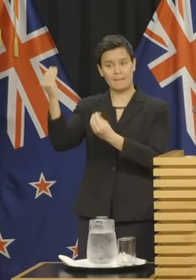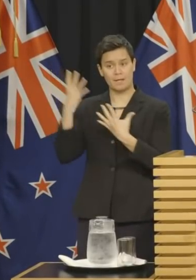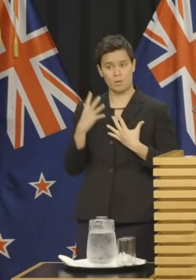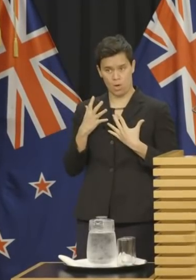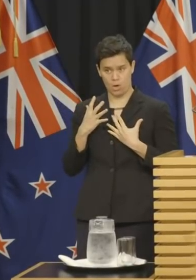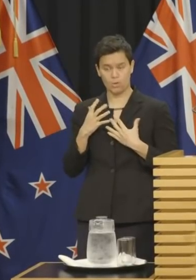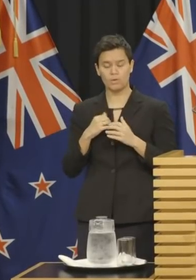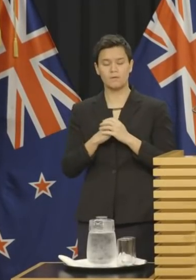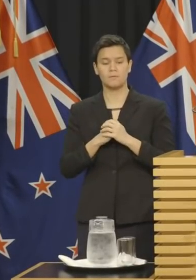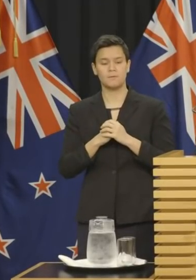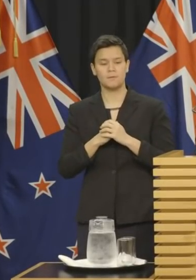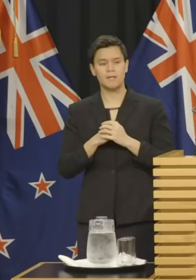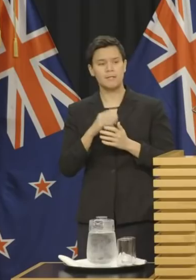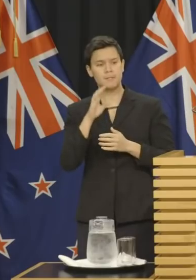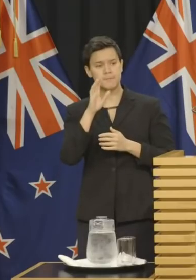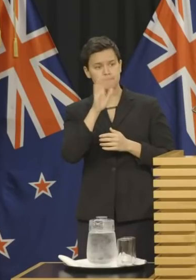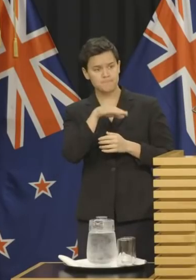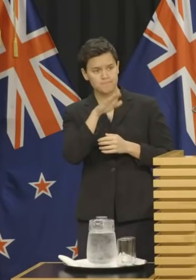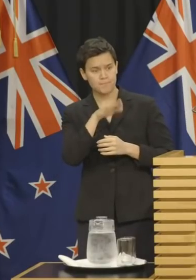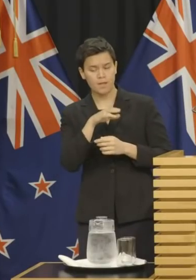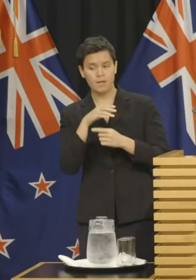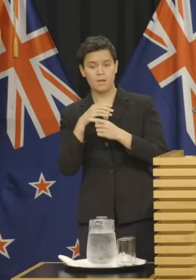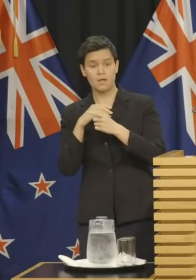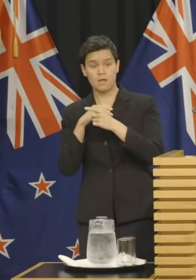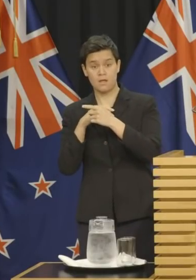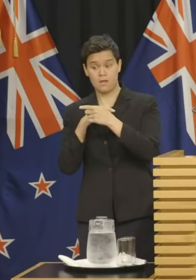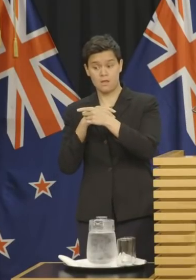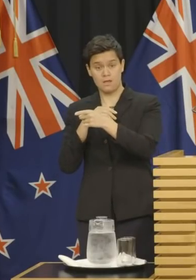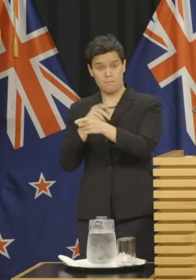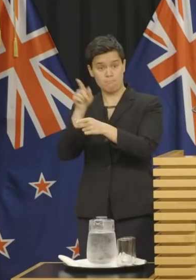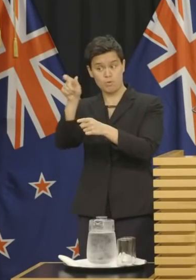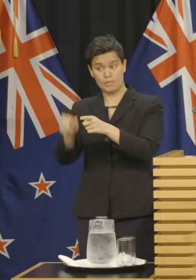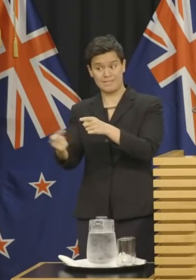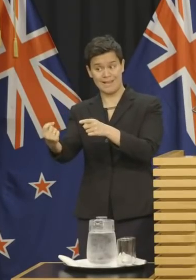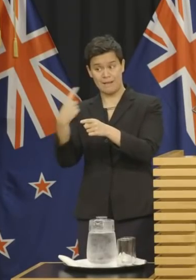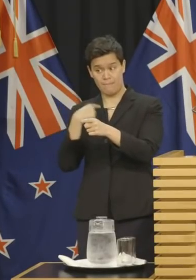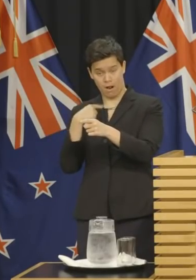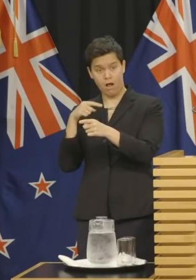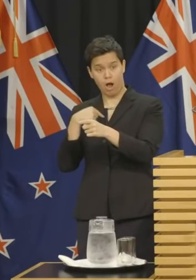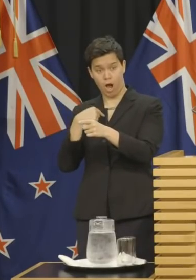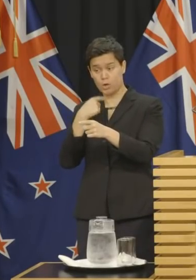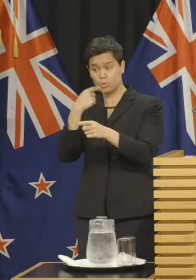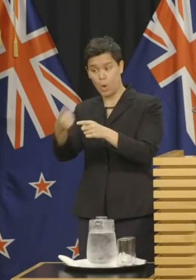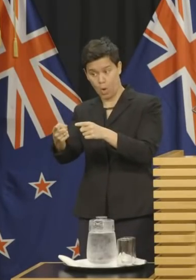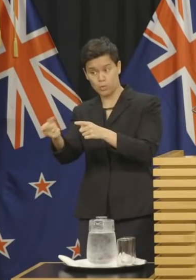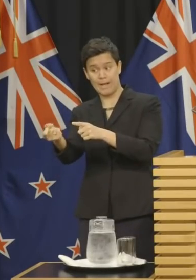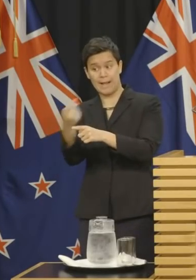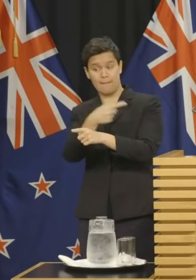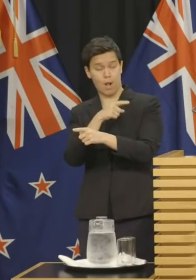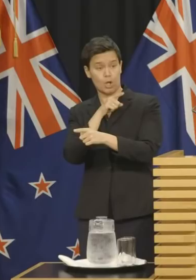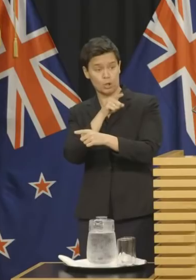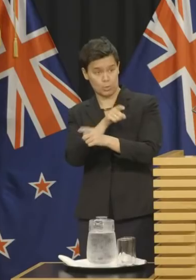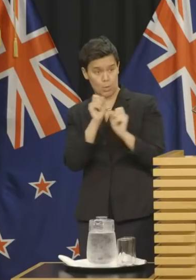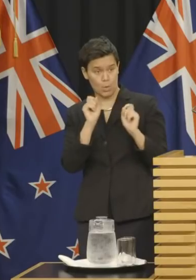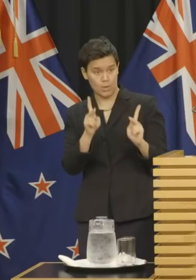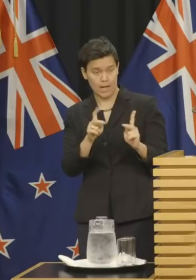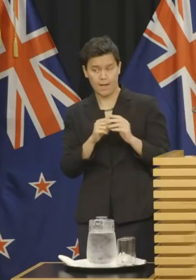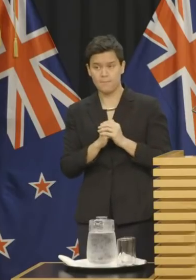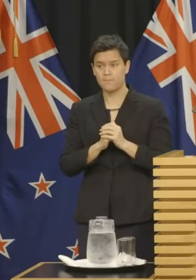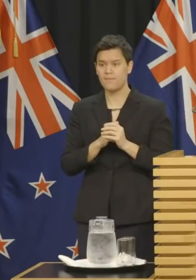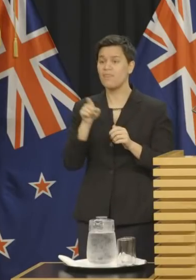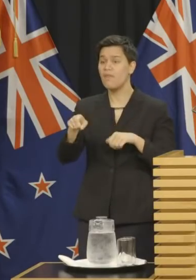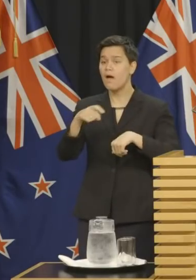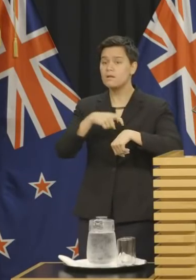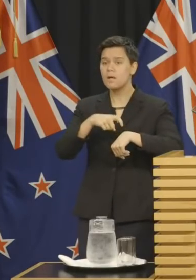to her to relay anything directly to my office. No other details were provided to